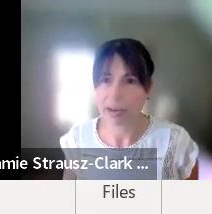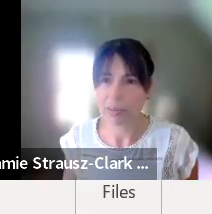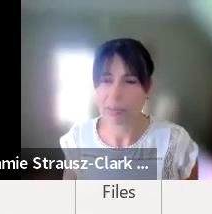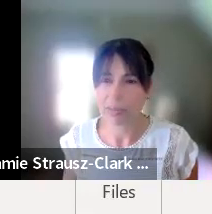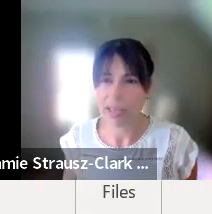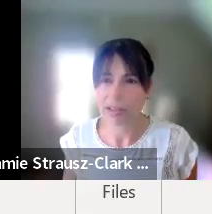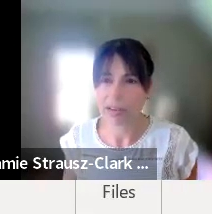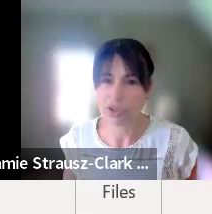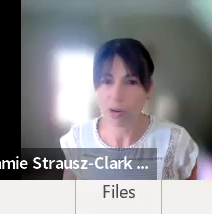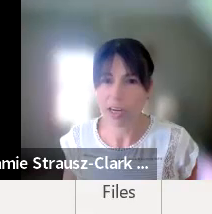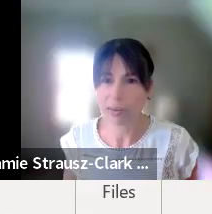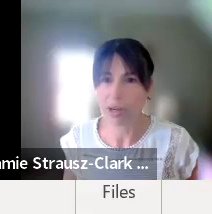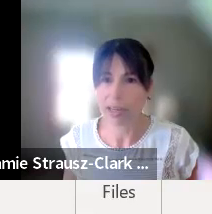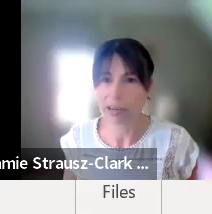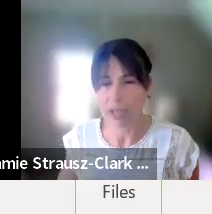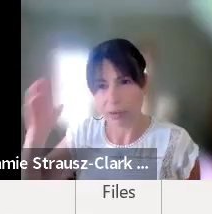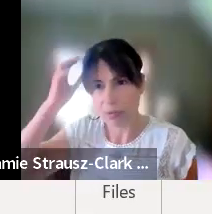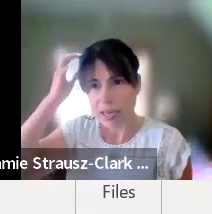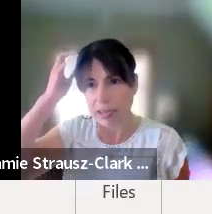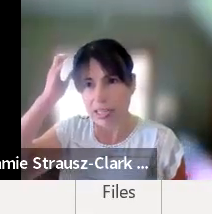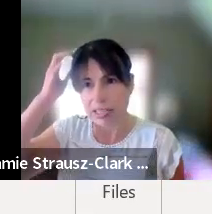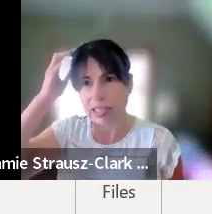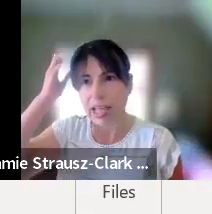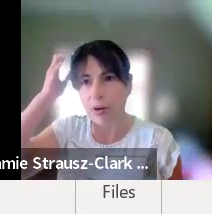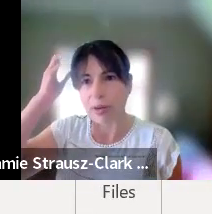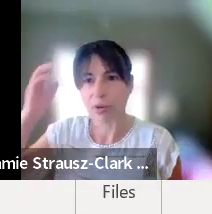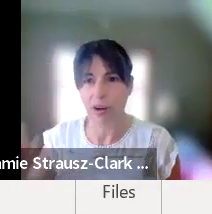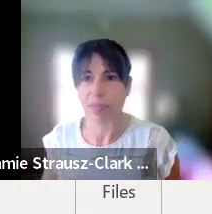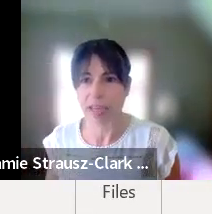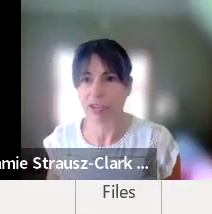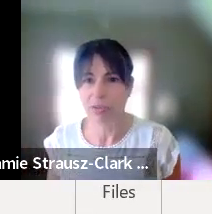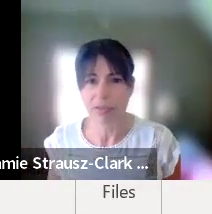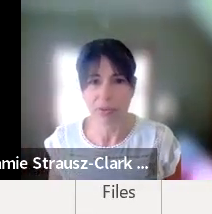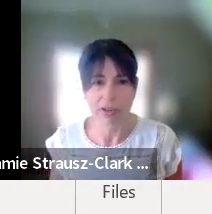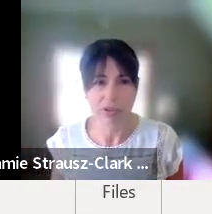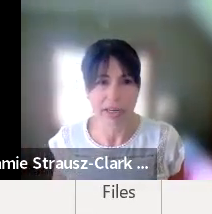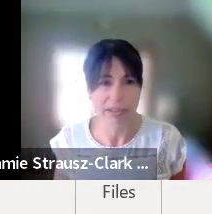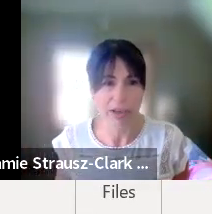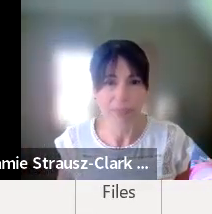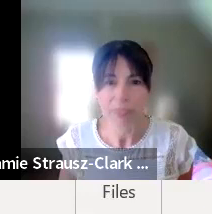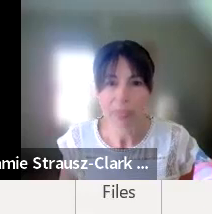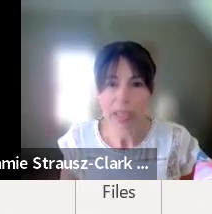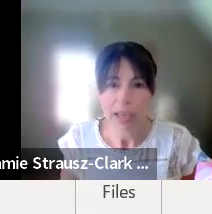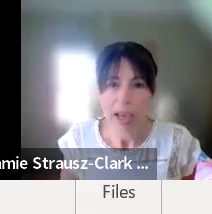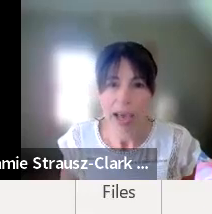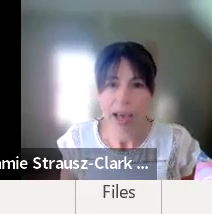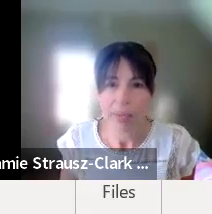that that there's training, but we need to collaborate more on making sure we have the right training. So